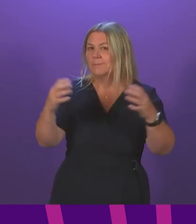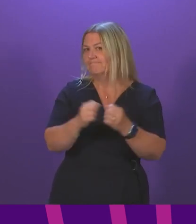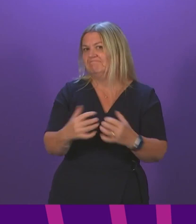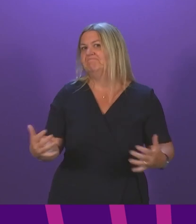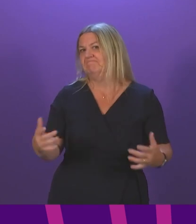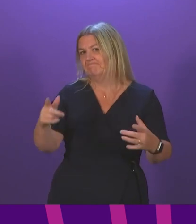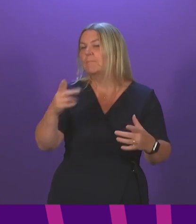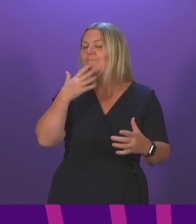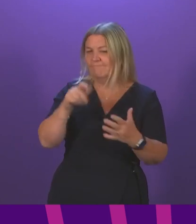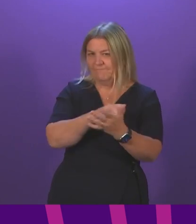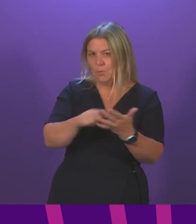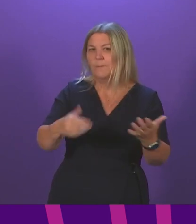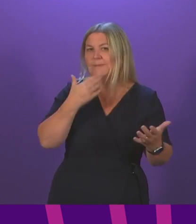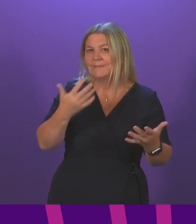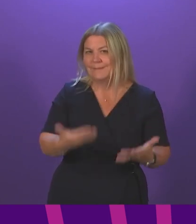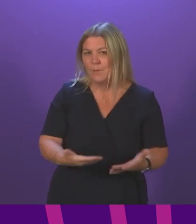Members should cast their votes now.